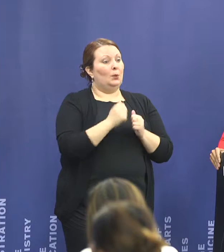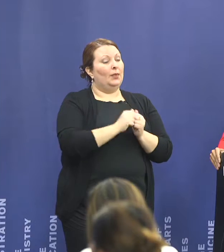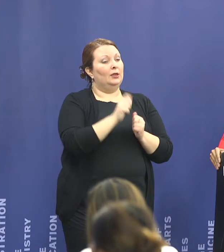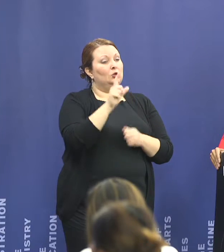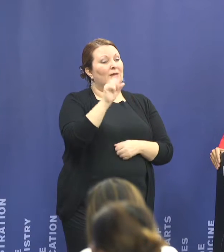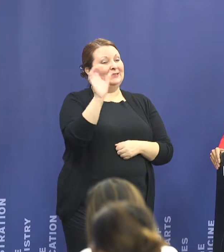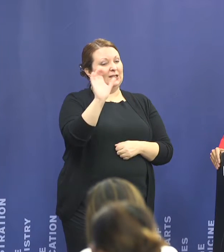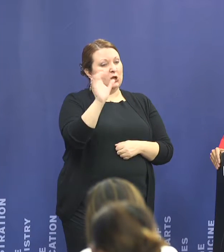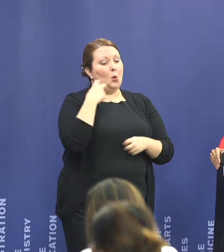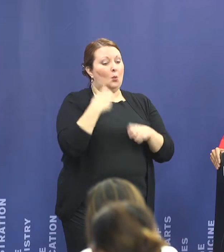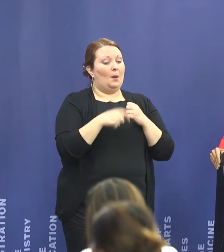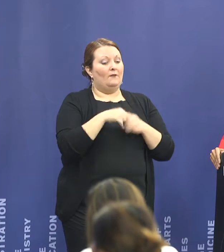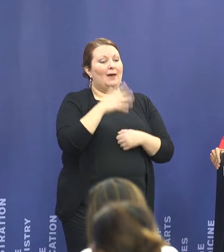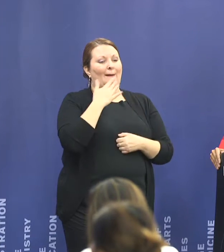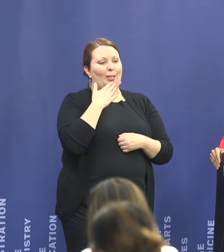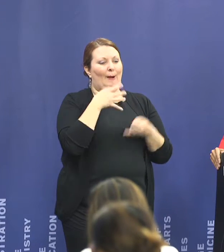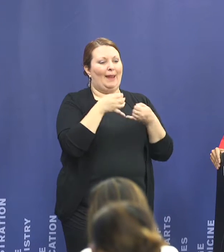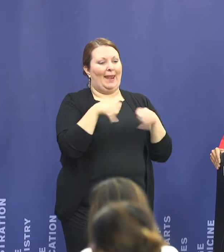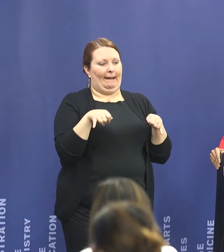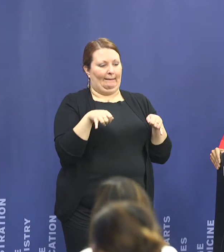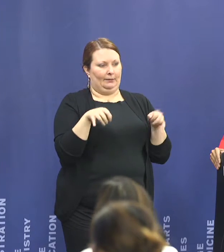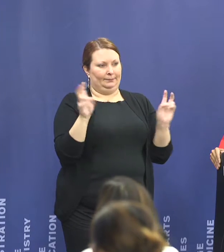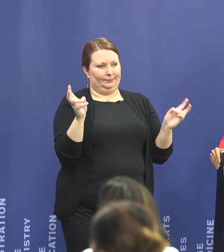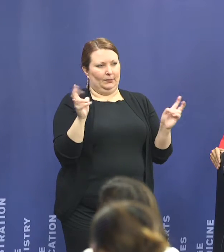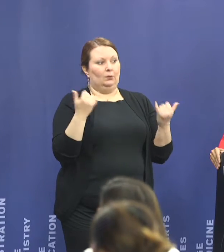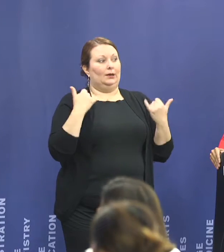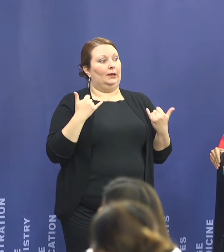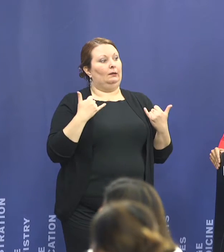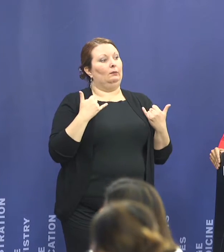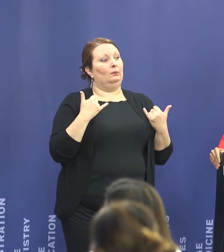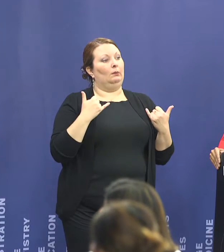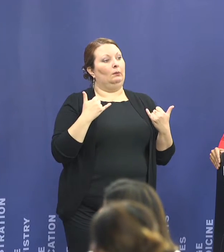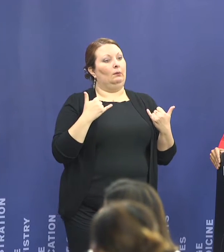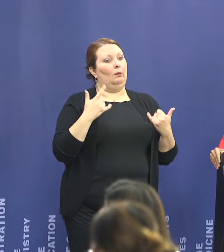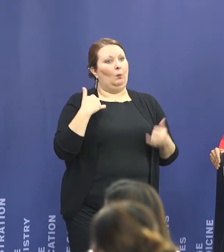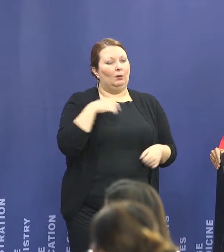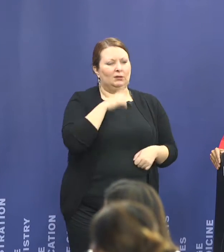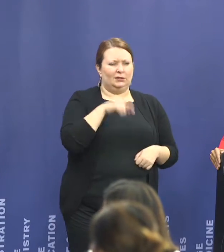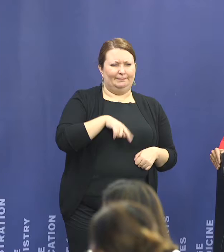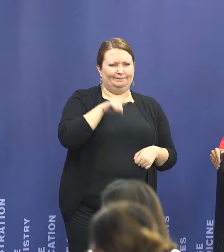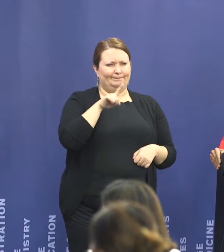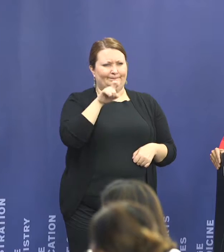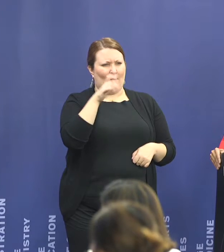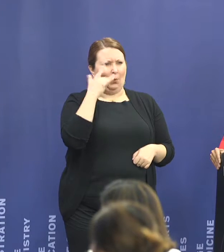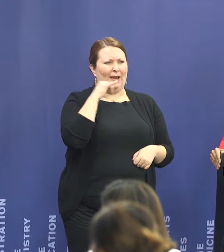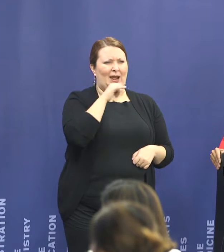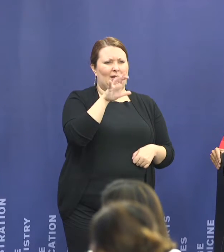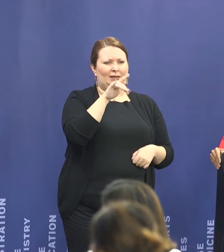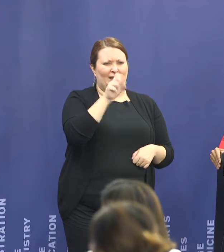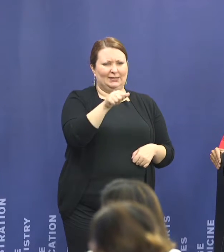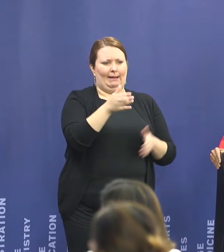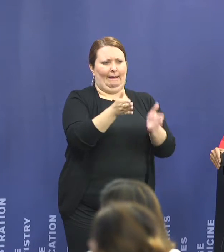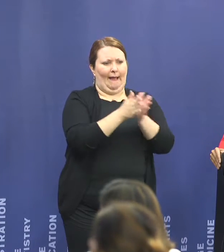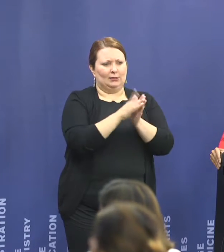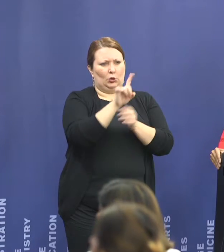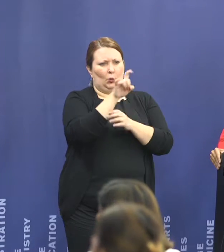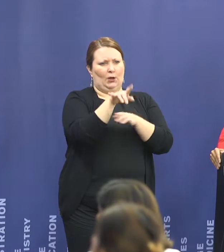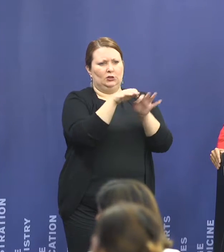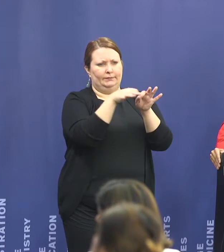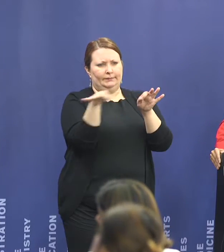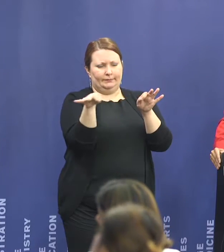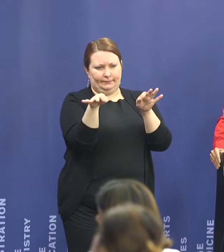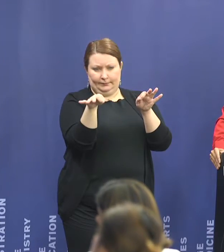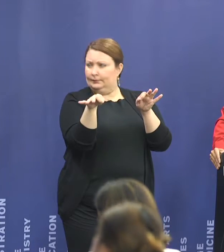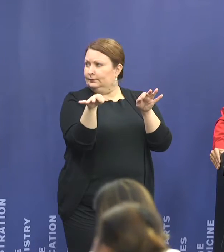century is the problem of the color line. Right now, we need to ask, why isn't the census asking this question, and